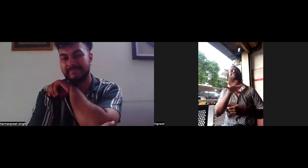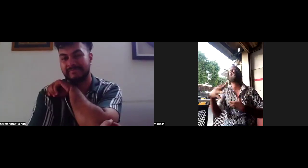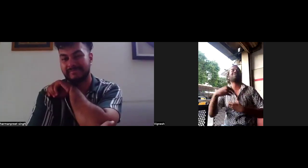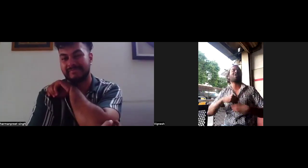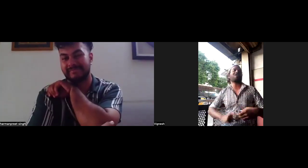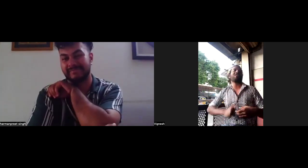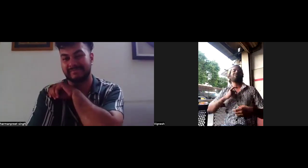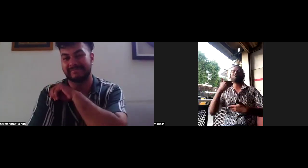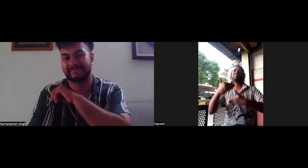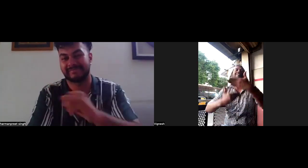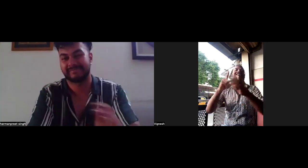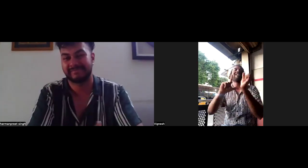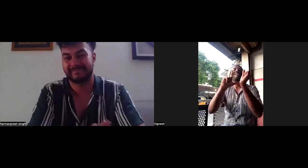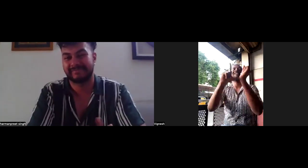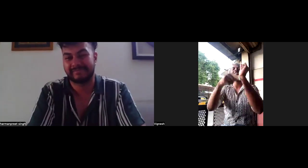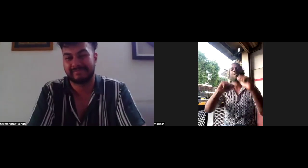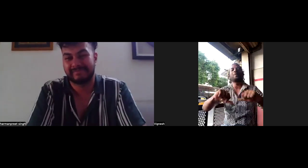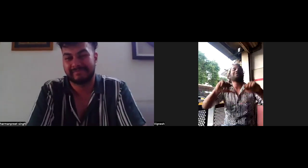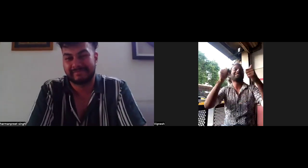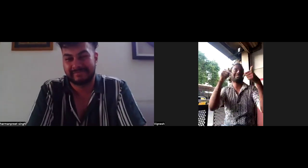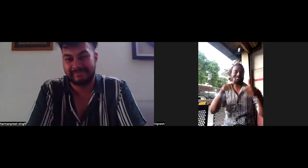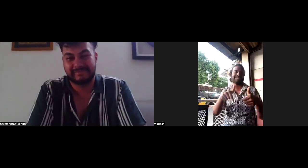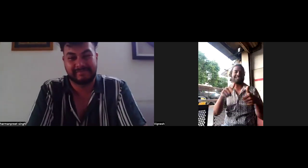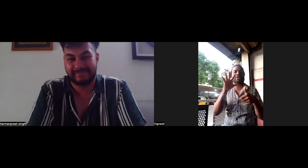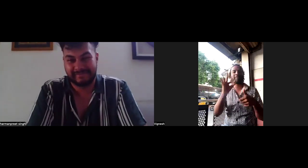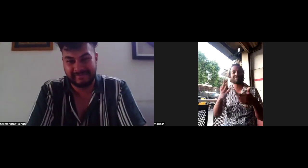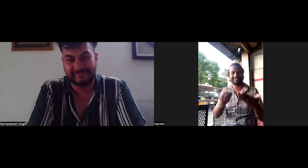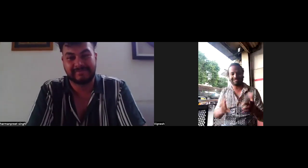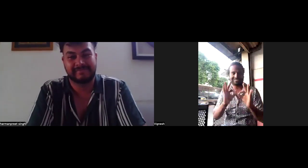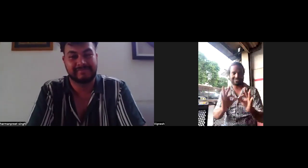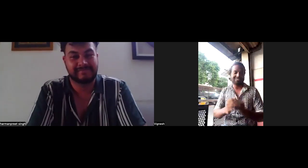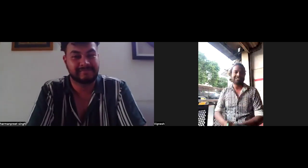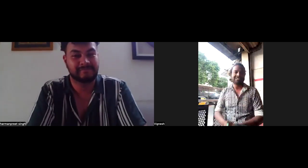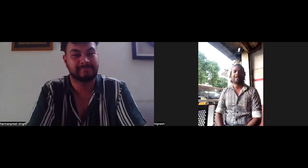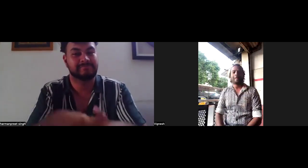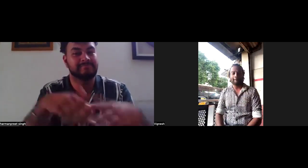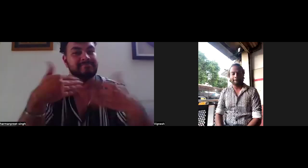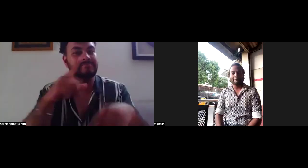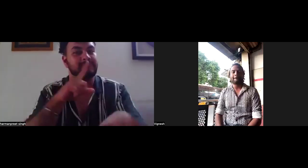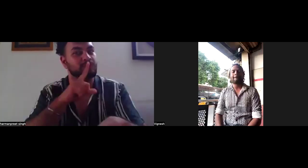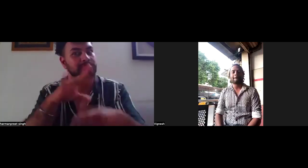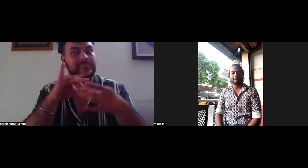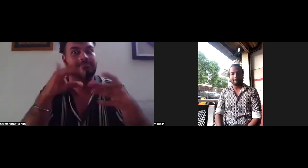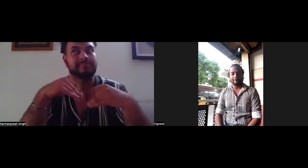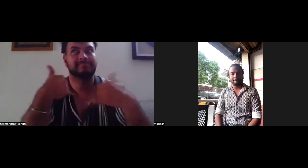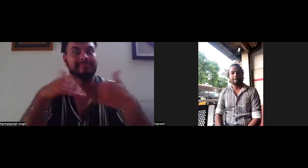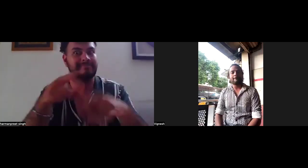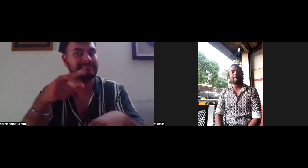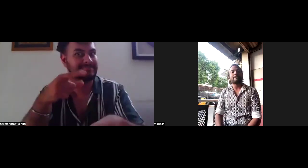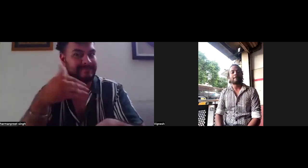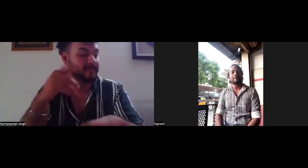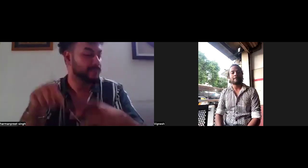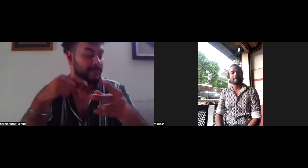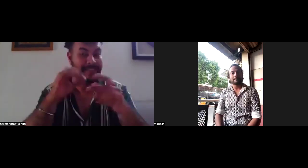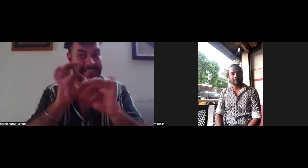Of course, social media has also helped to gain awareness and confidence about my identity.